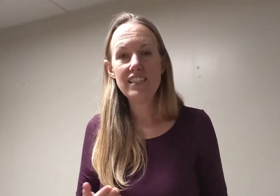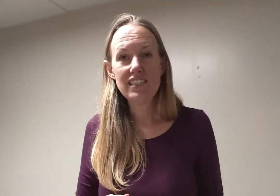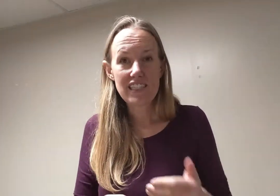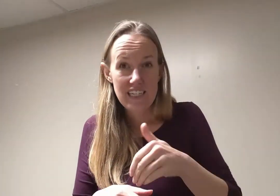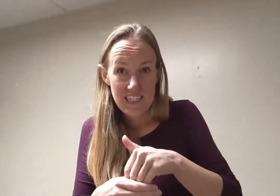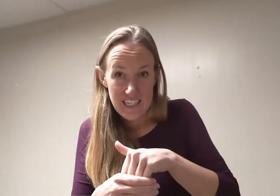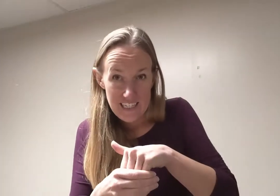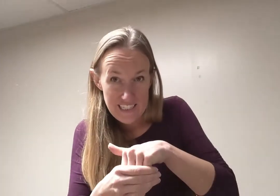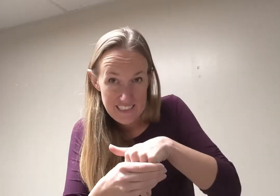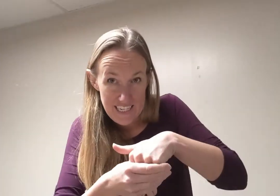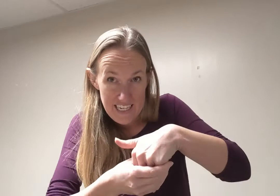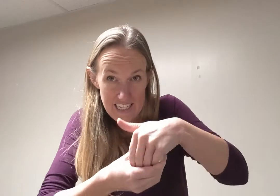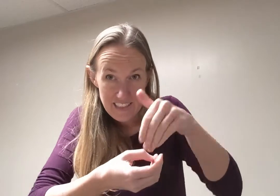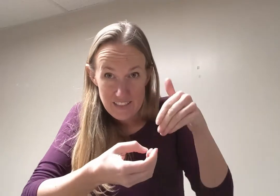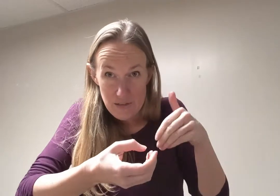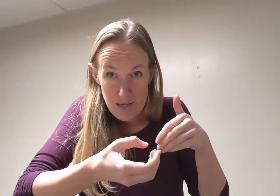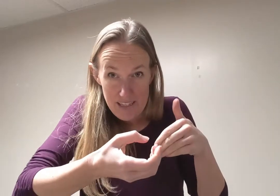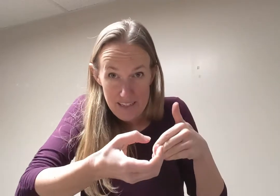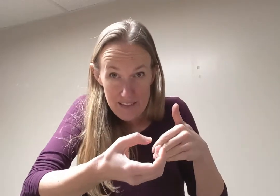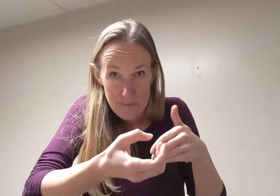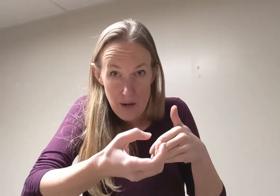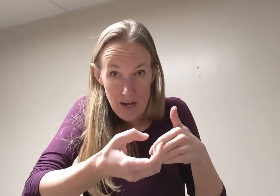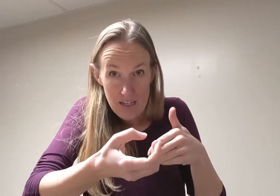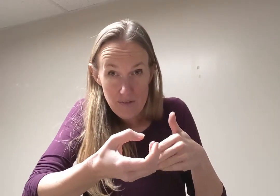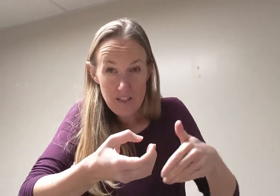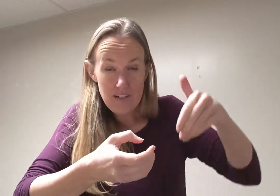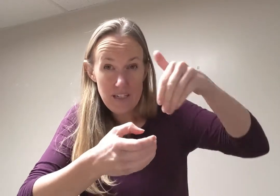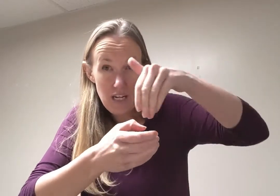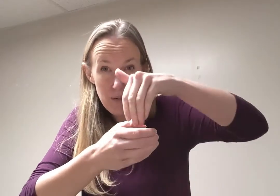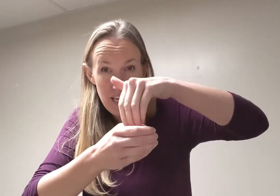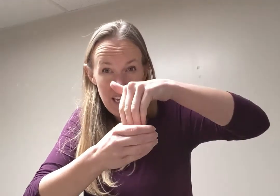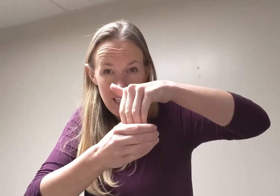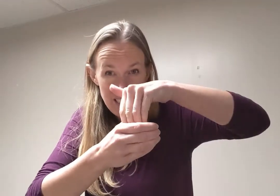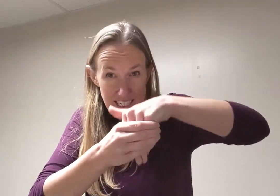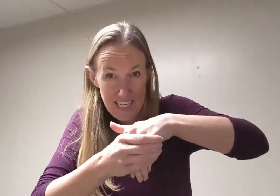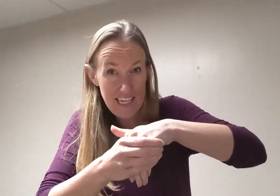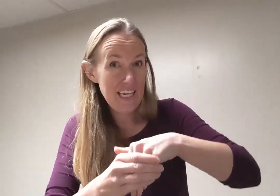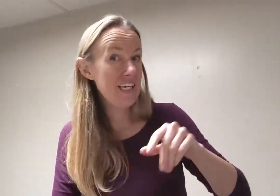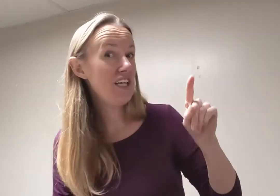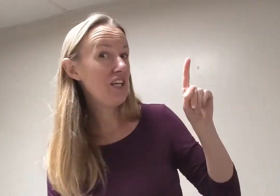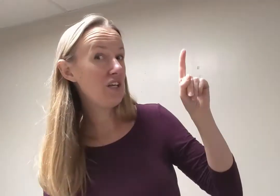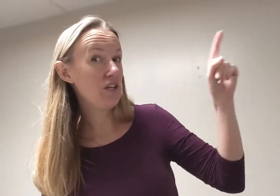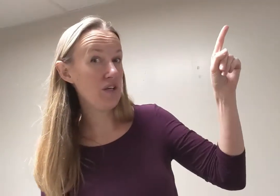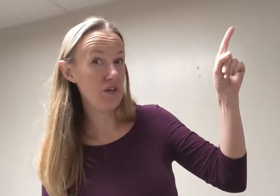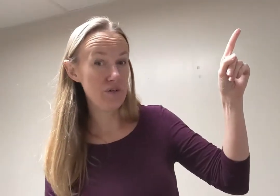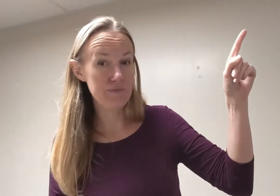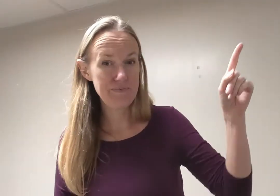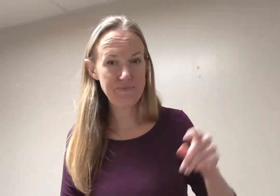Forgiveness is in, so you make like a little pocket with your non-dominant hand, in you.